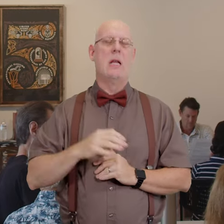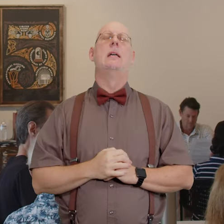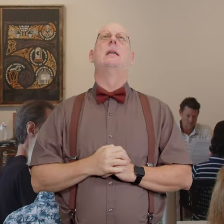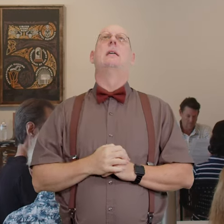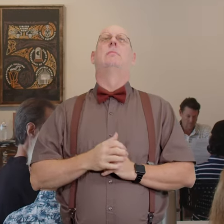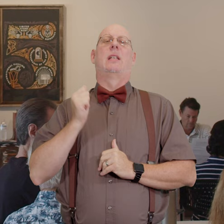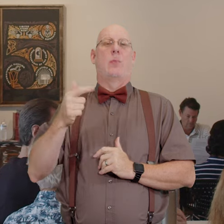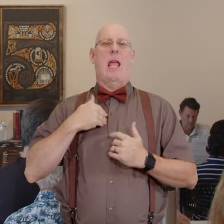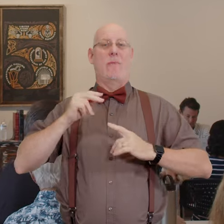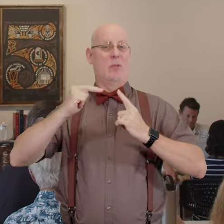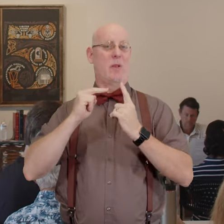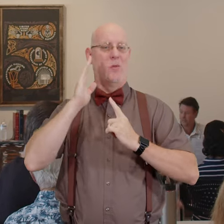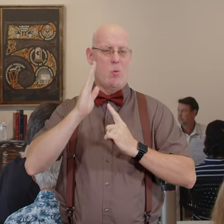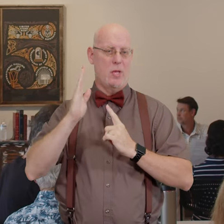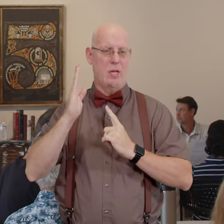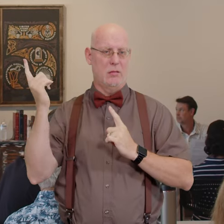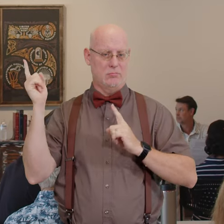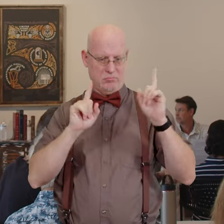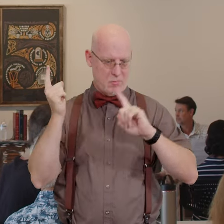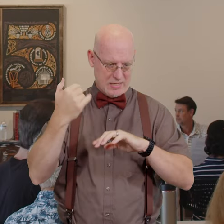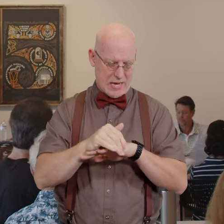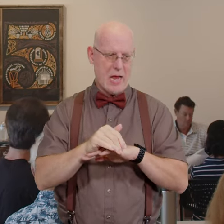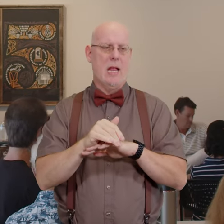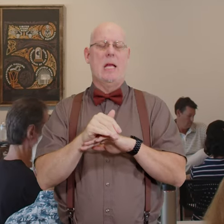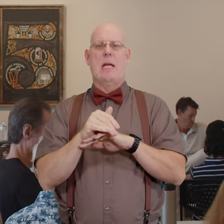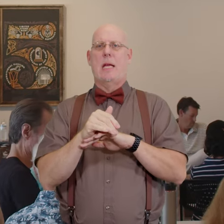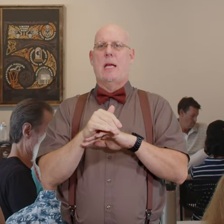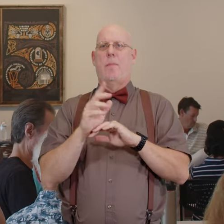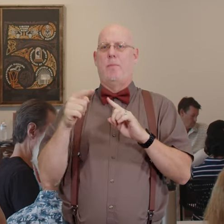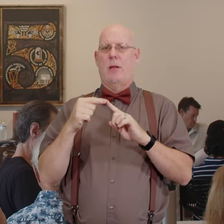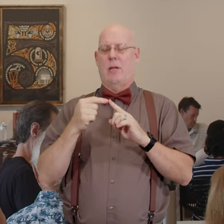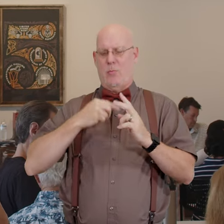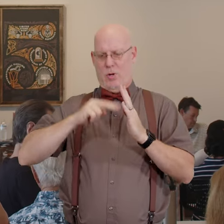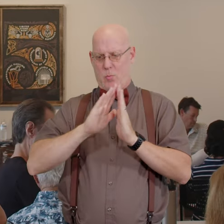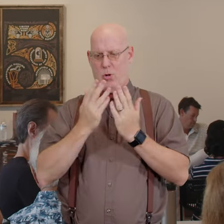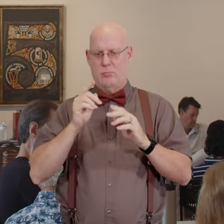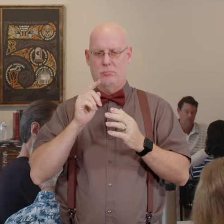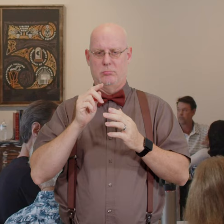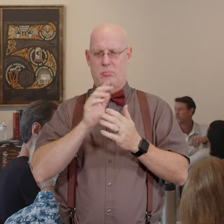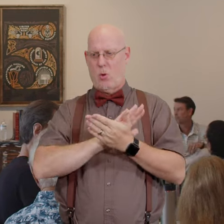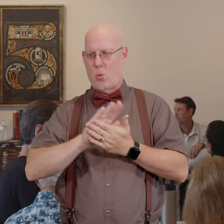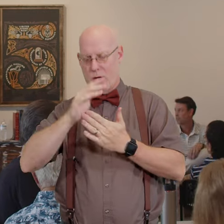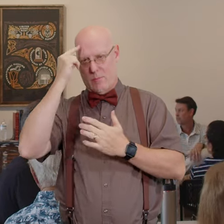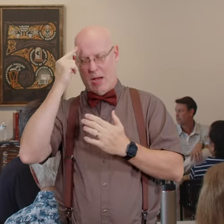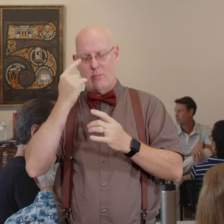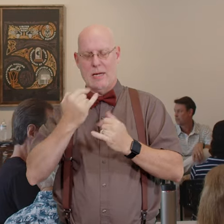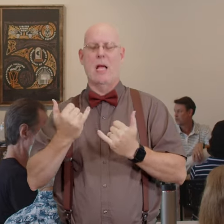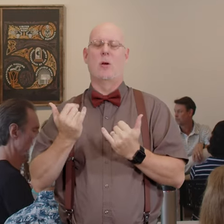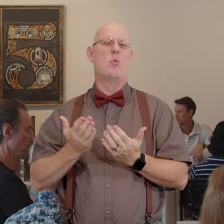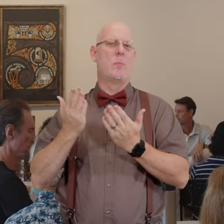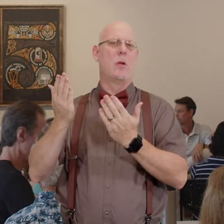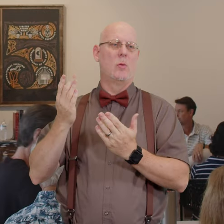that. Everybody's going to have a perspective probably coming into this room tonight on, I'm actually reading a book called The Righteous Mind right now that